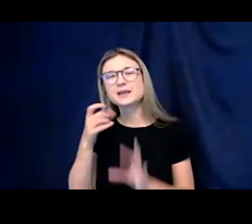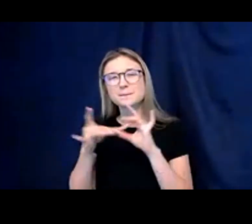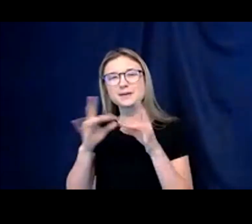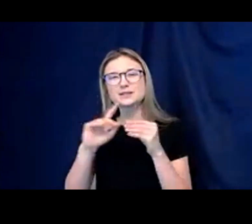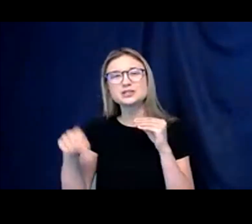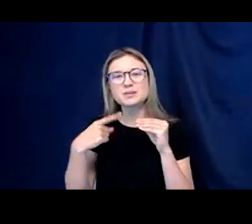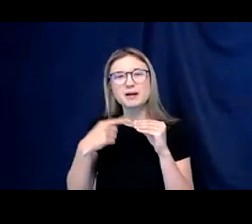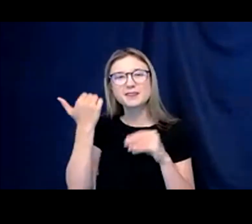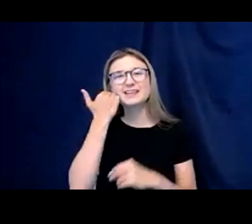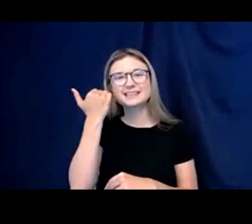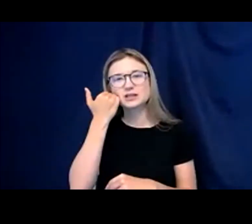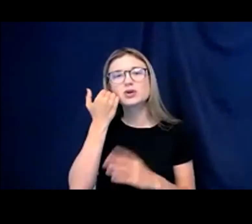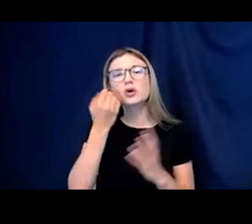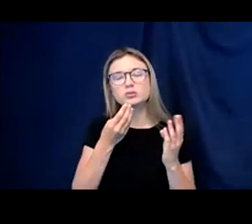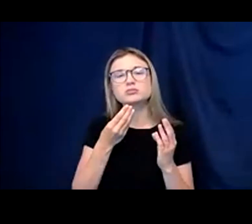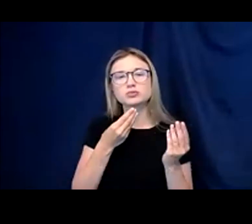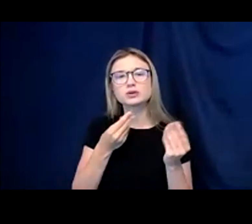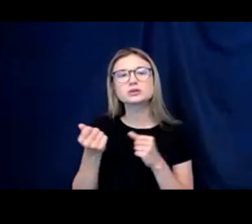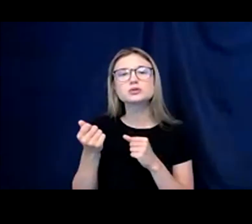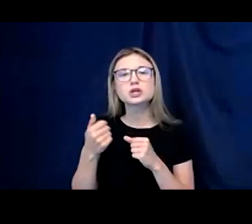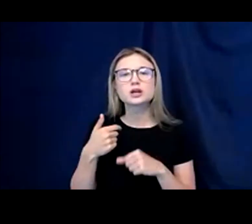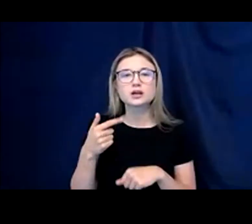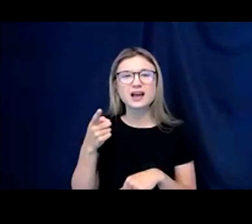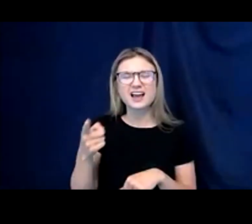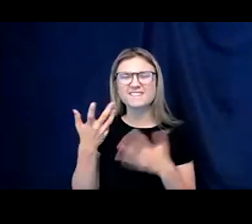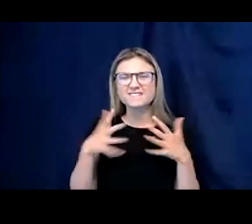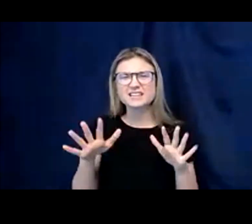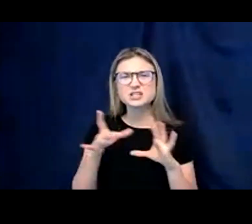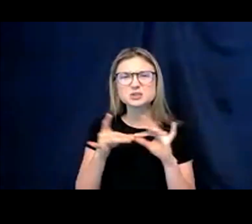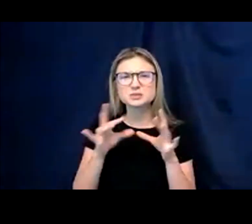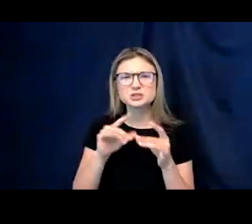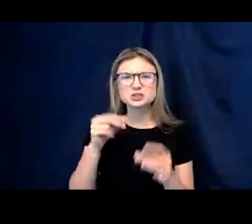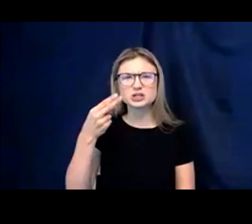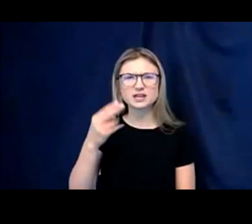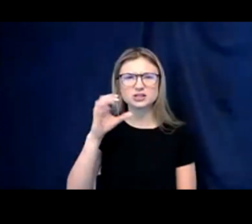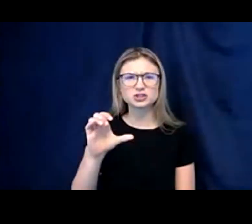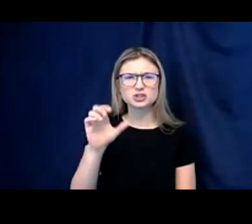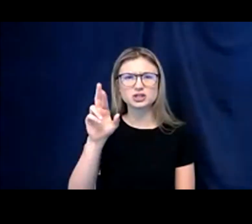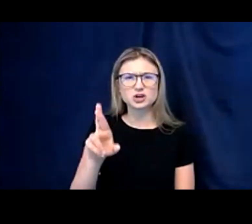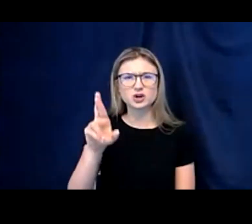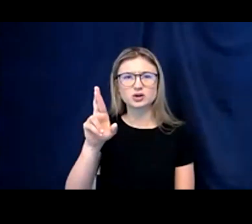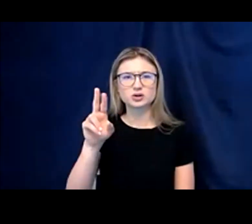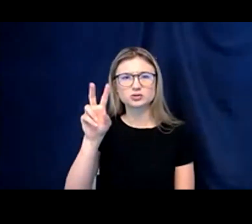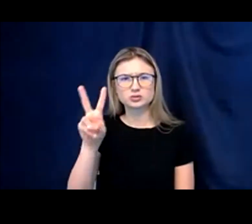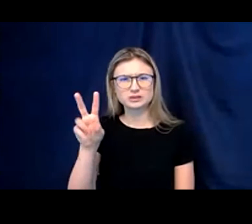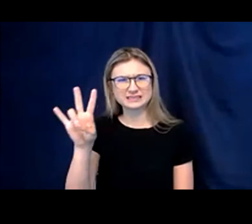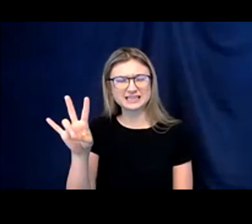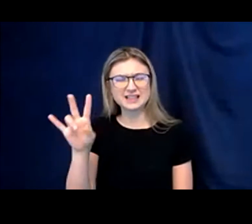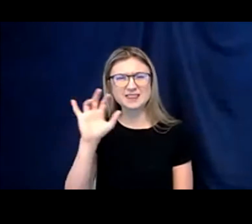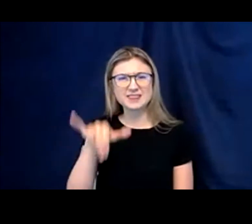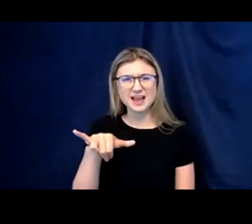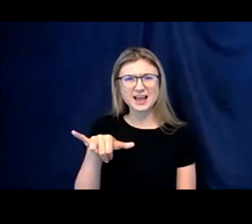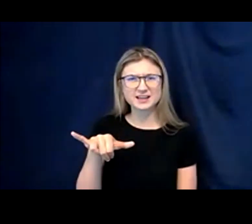resolution. I already mentioned HCR 127. This is, that was